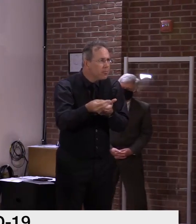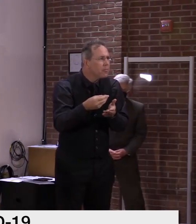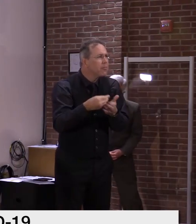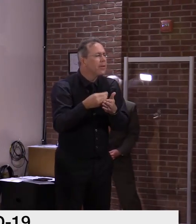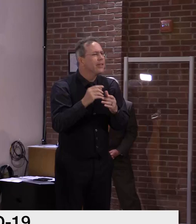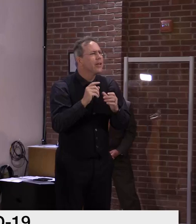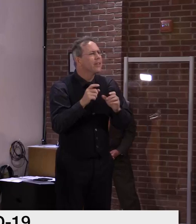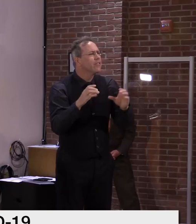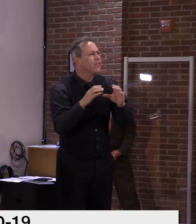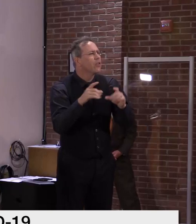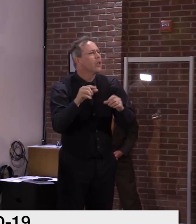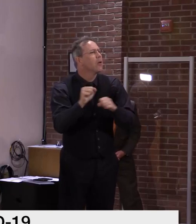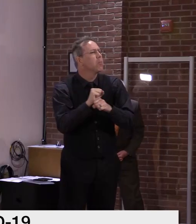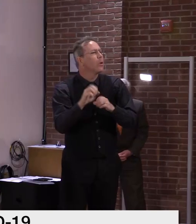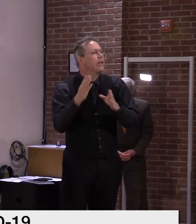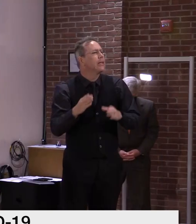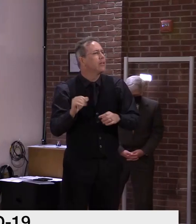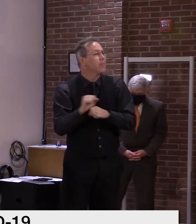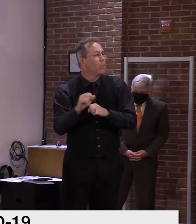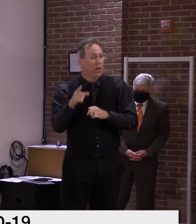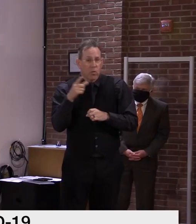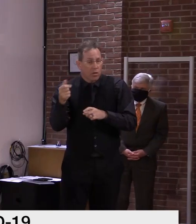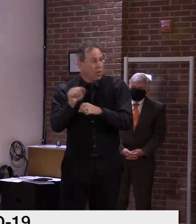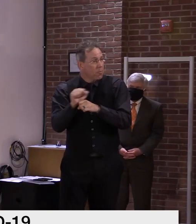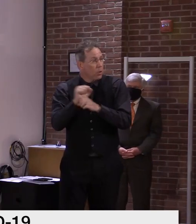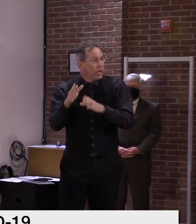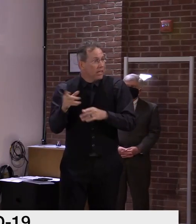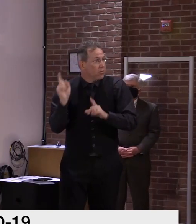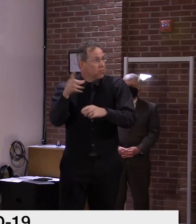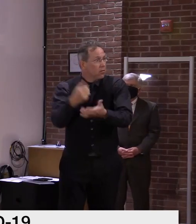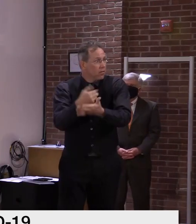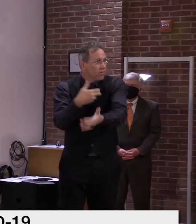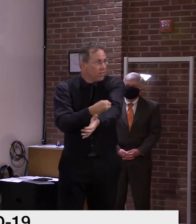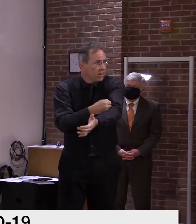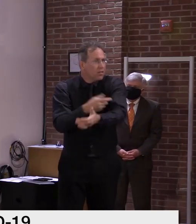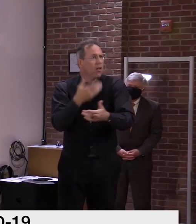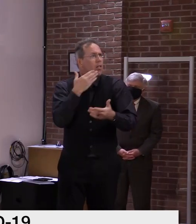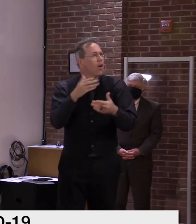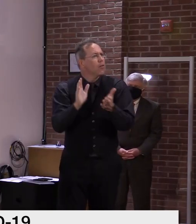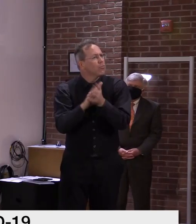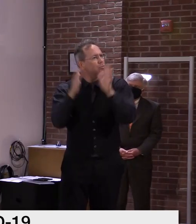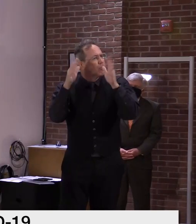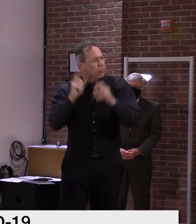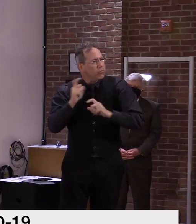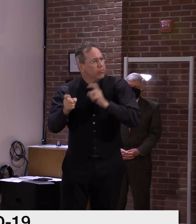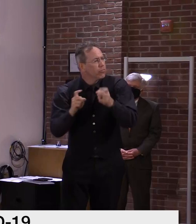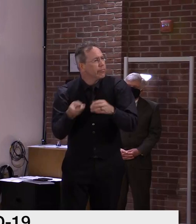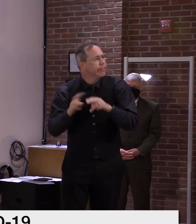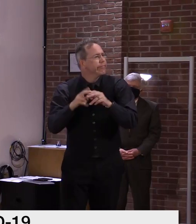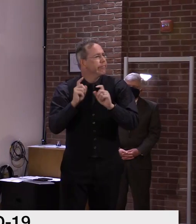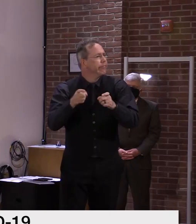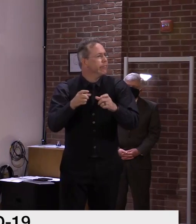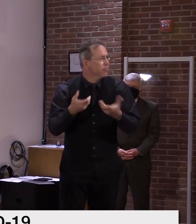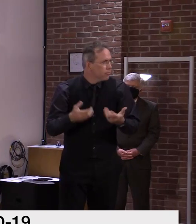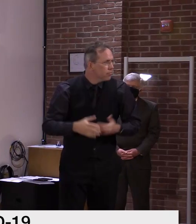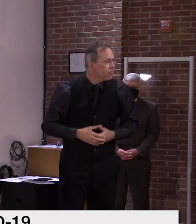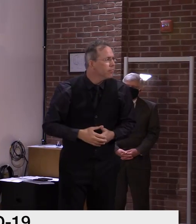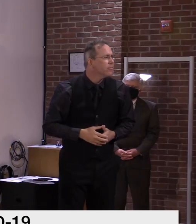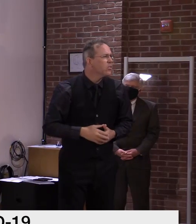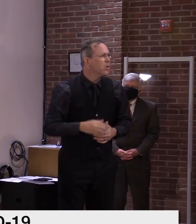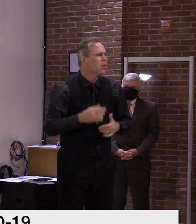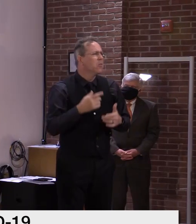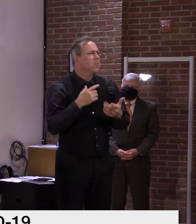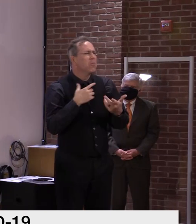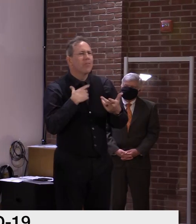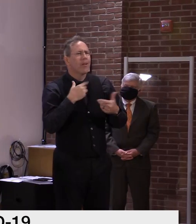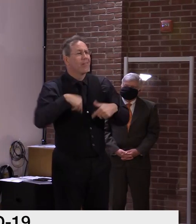this combined, I think, is the right approach, but at this point in time, we're not considering doing anything at the